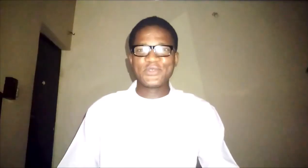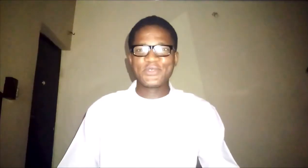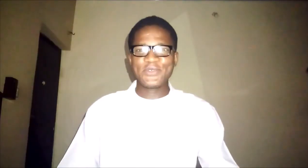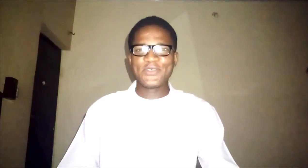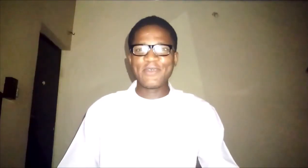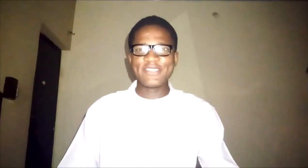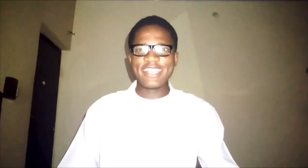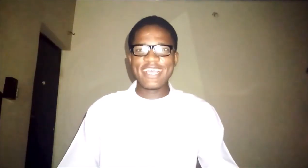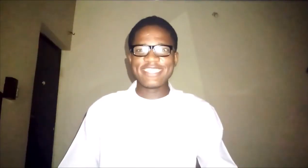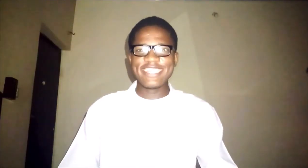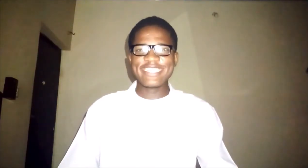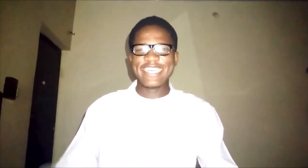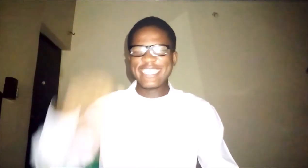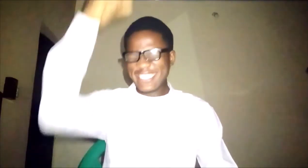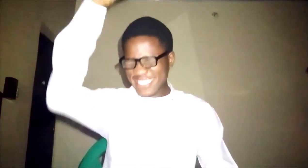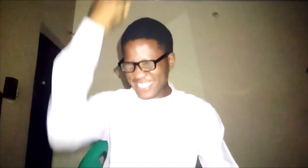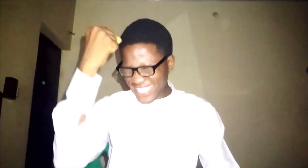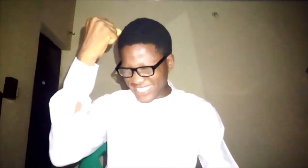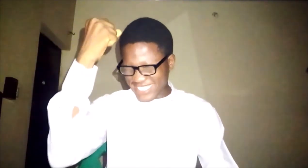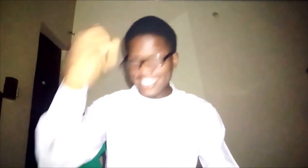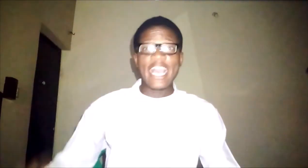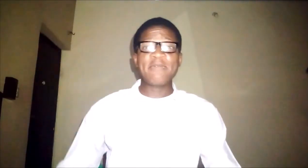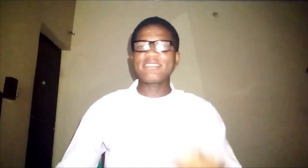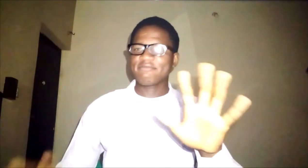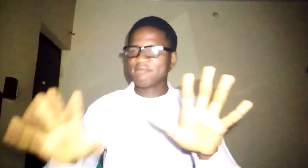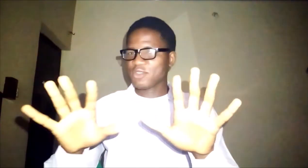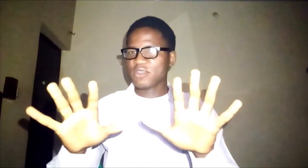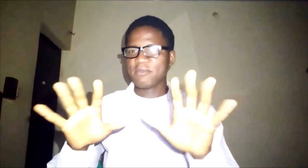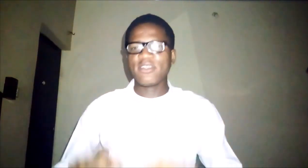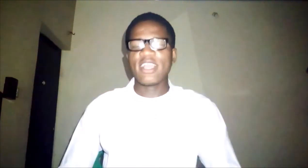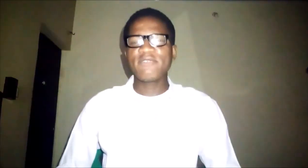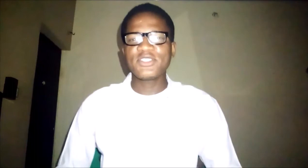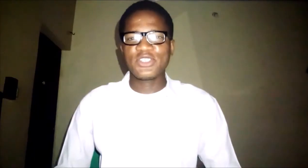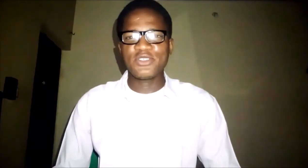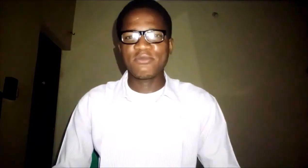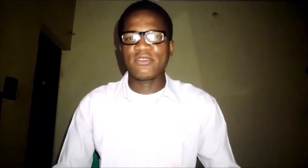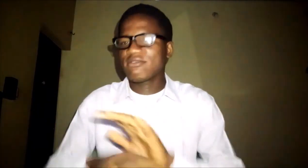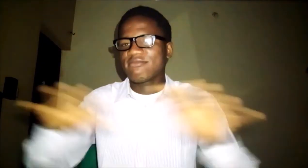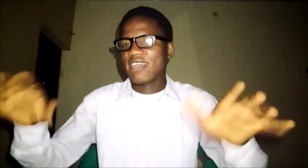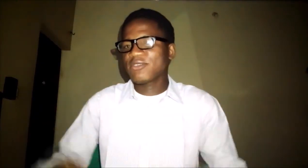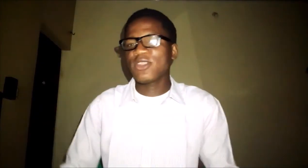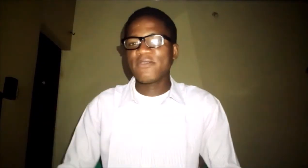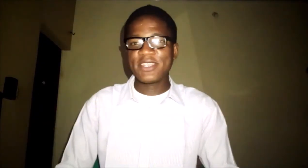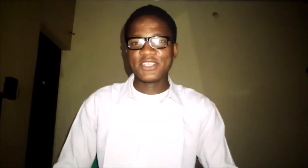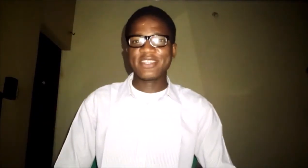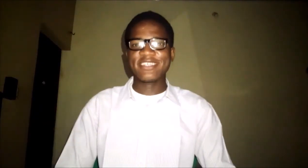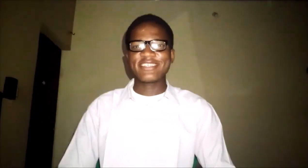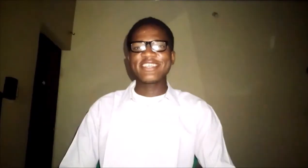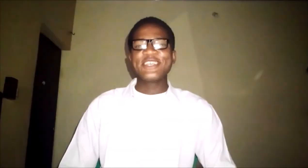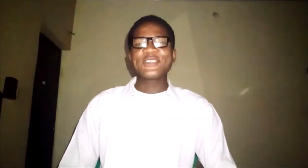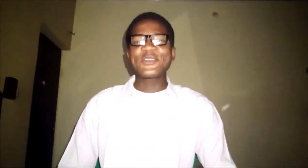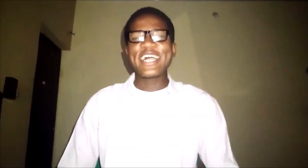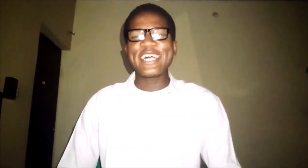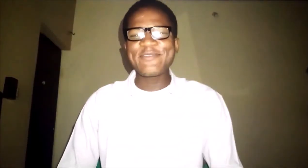So we've come to the last letter. Yes! I mean, don't get me wrong, I love teaching you, but I also love finishing things. So